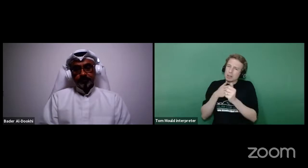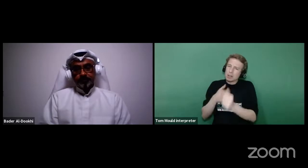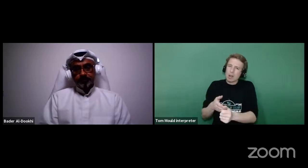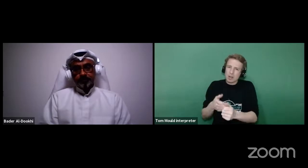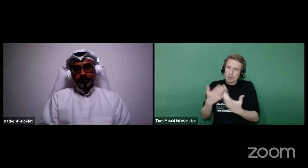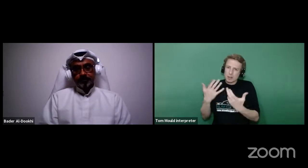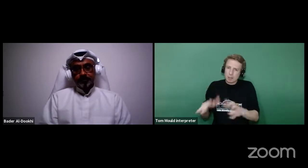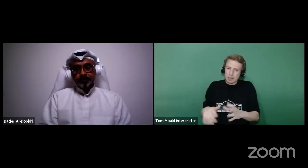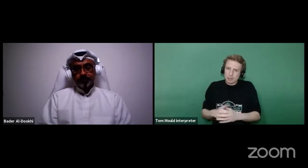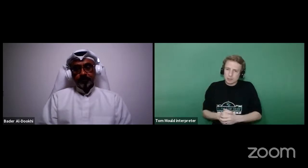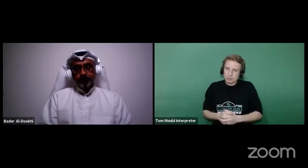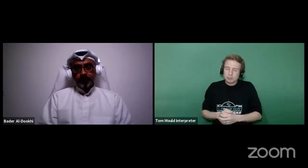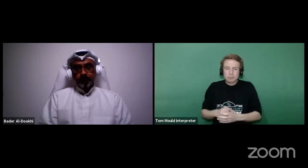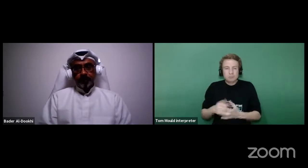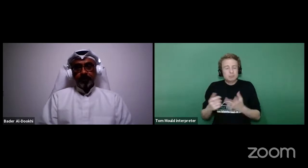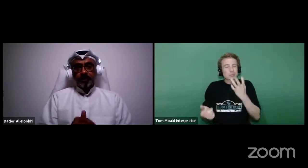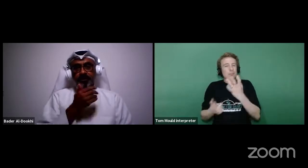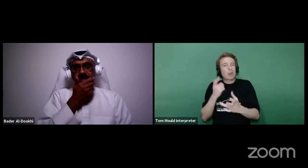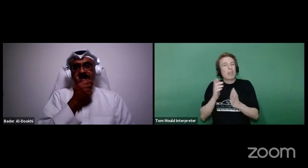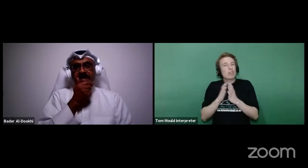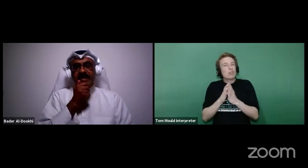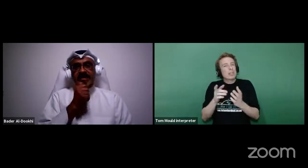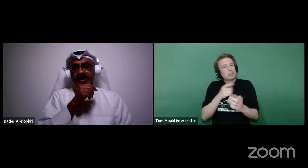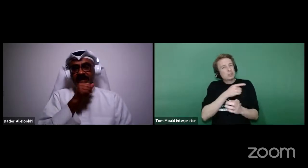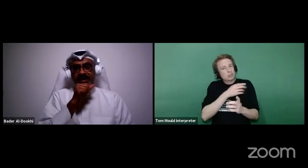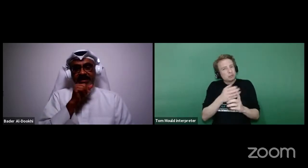all the other religions. And I ask